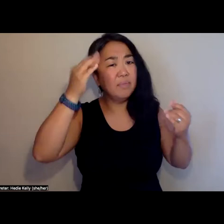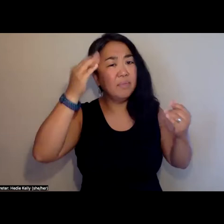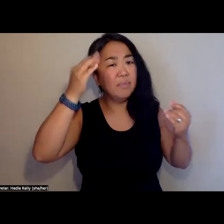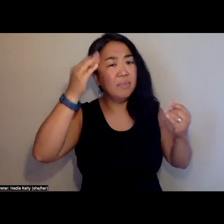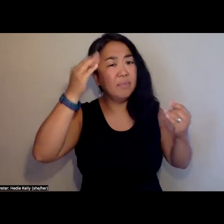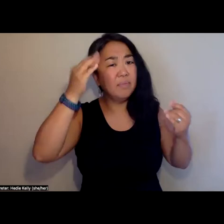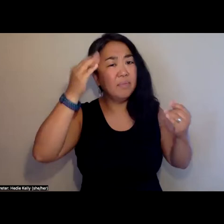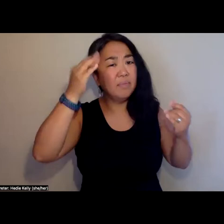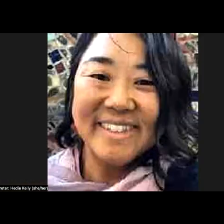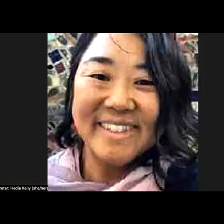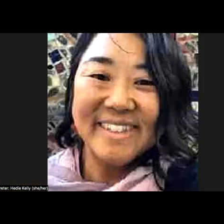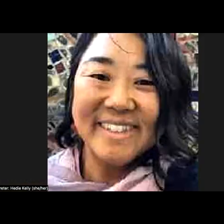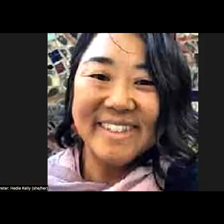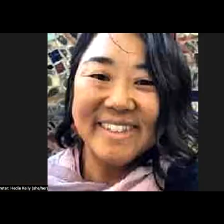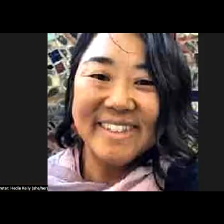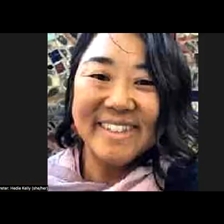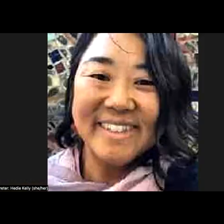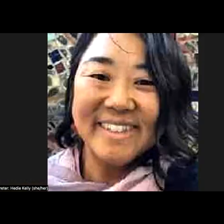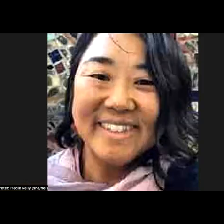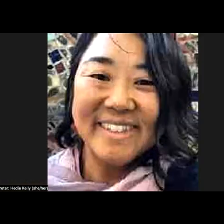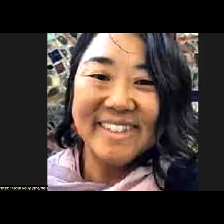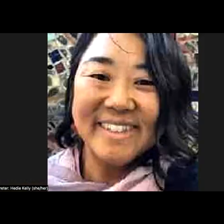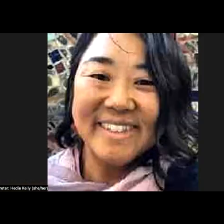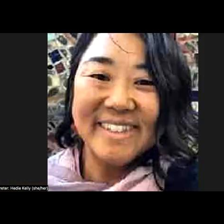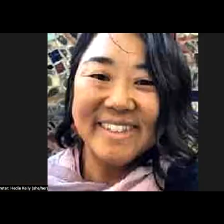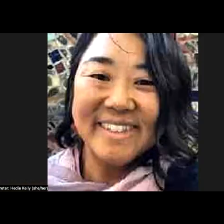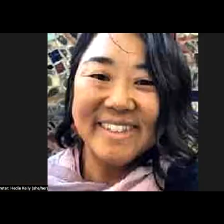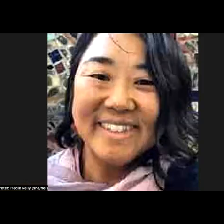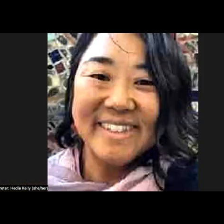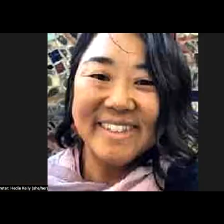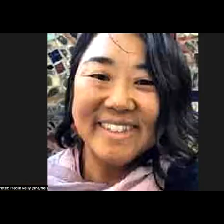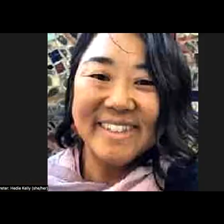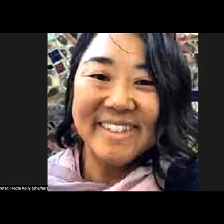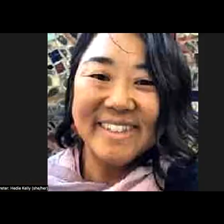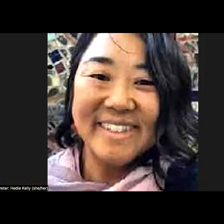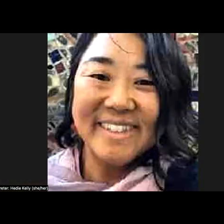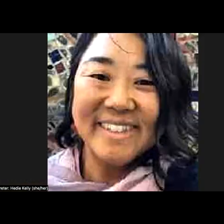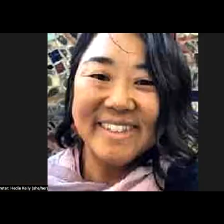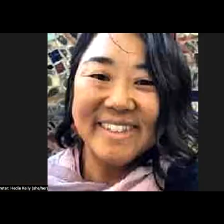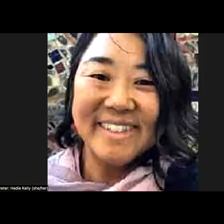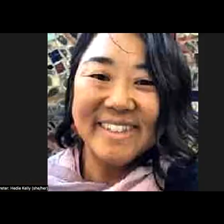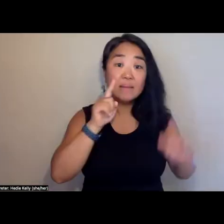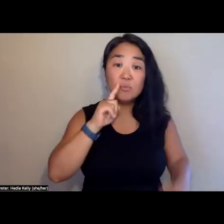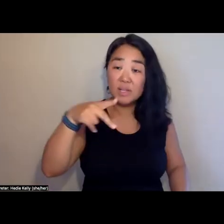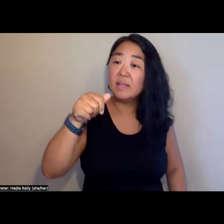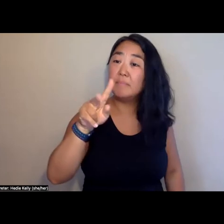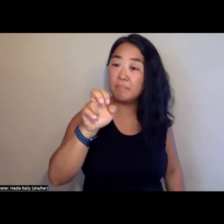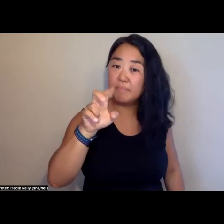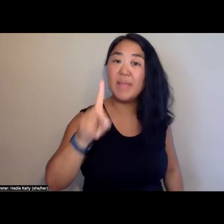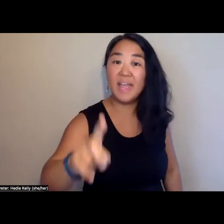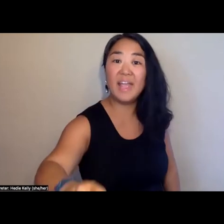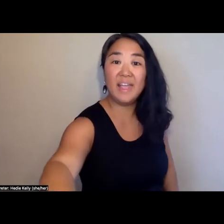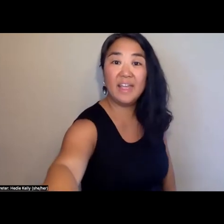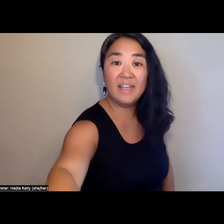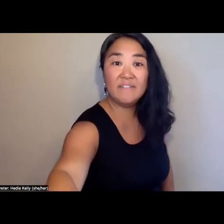they signed up for ended up being almost all paved. I was like, great, this will be smooth. And it turns